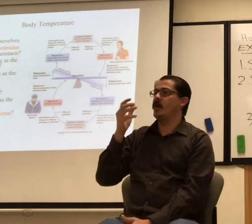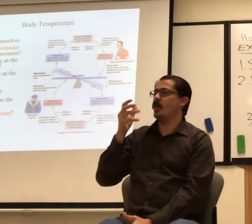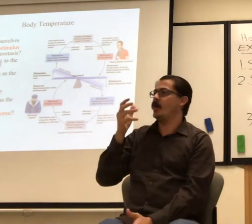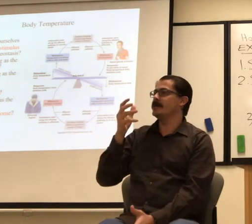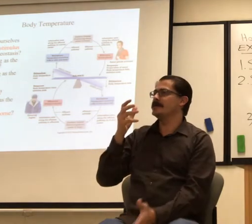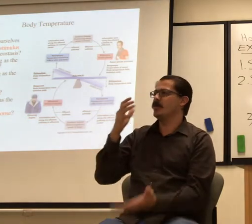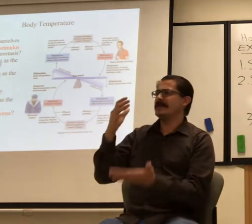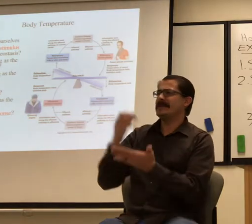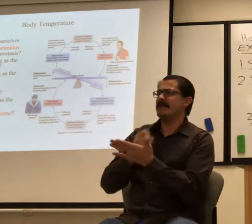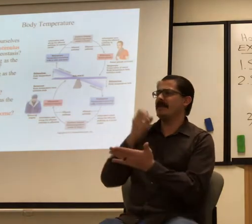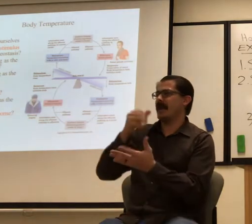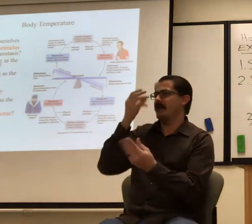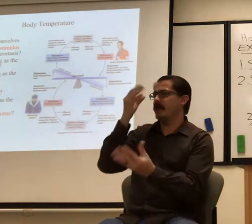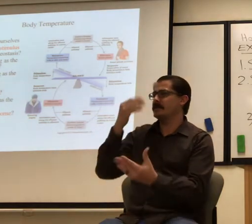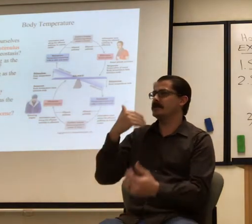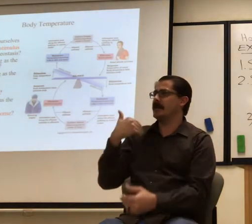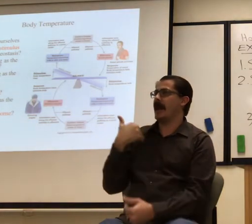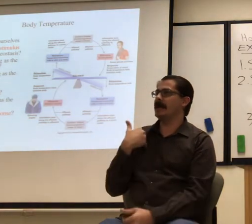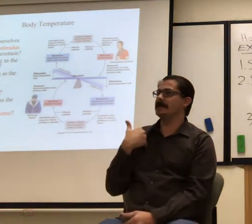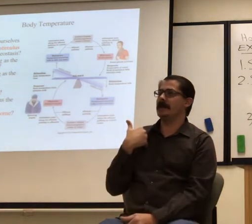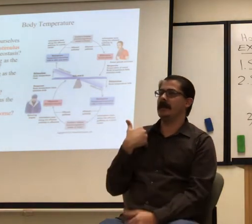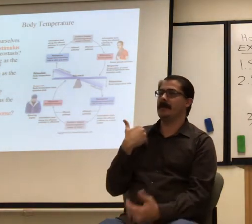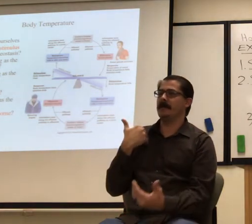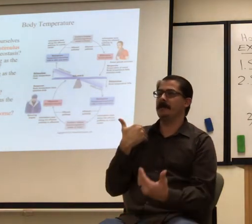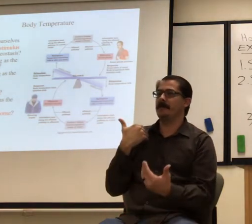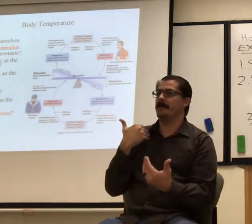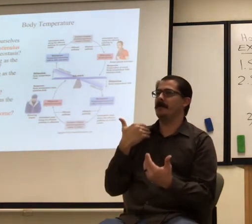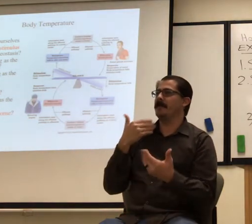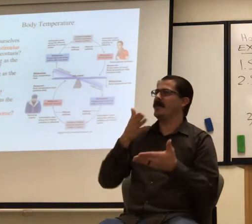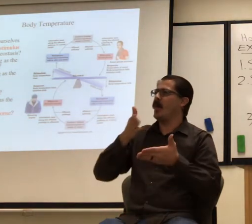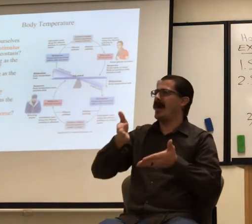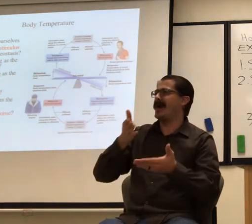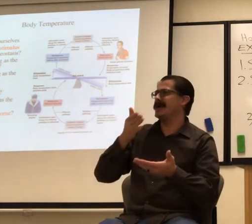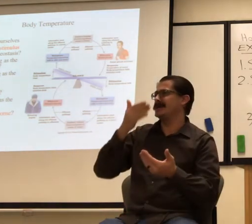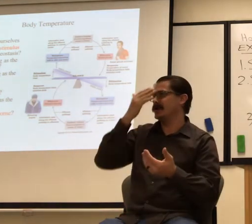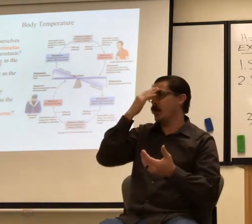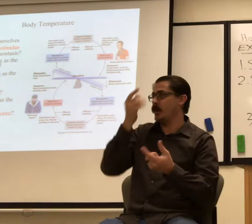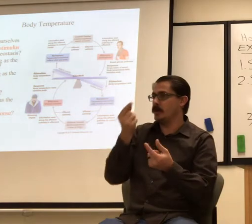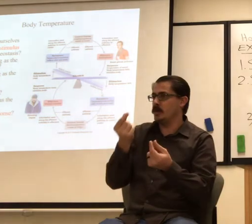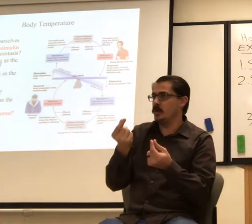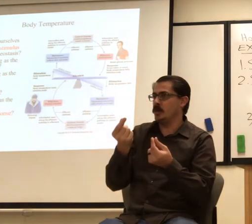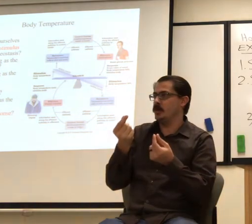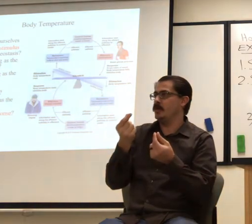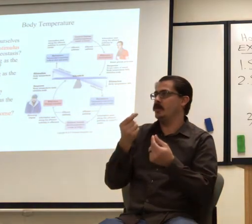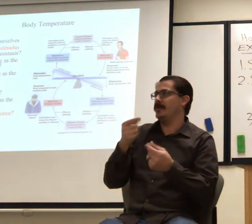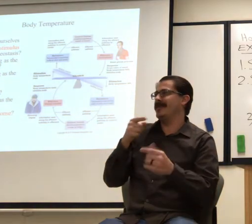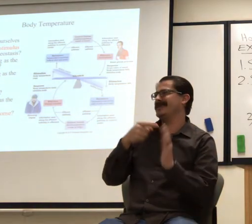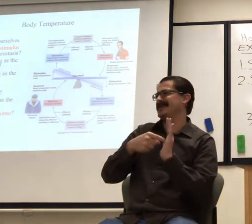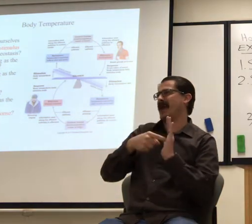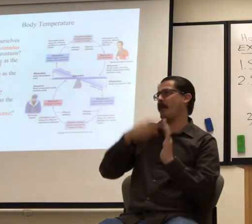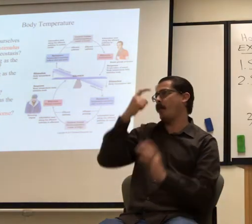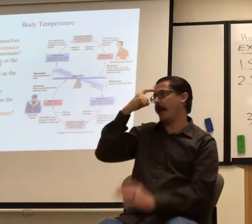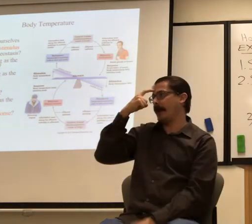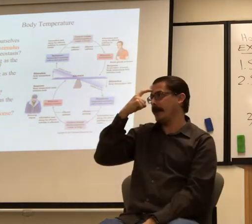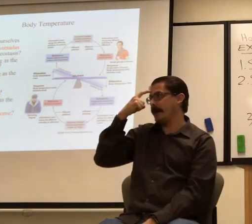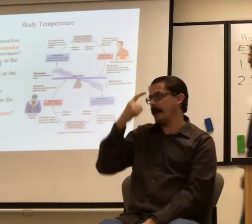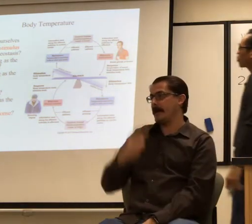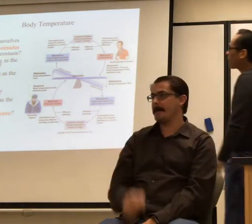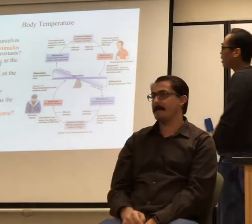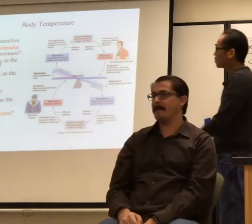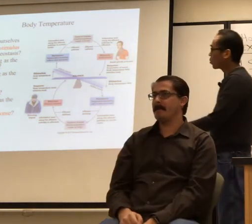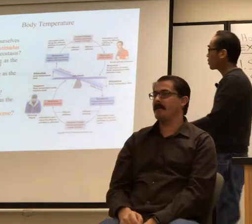this information? It has the means to know what to do with it. In this example, it's the brain. And so there's